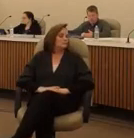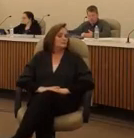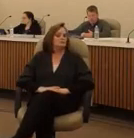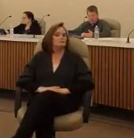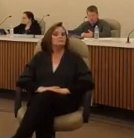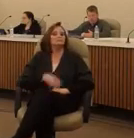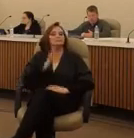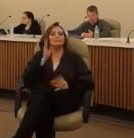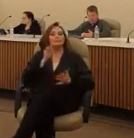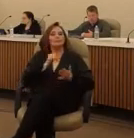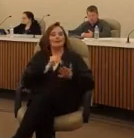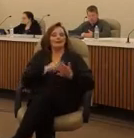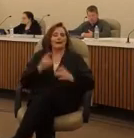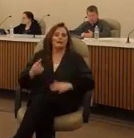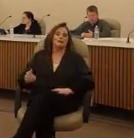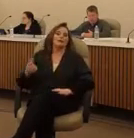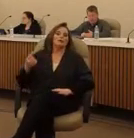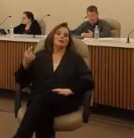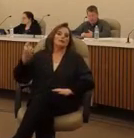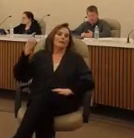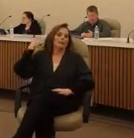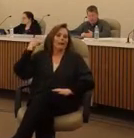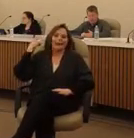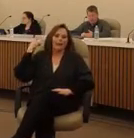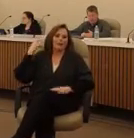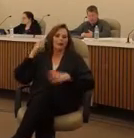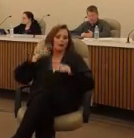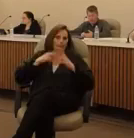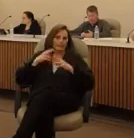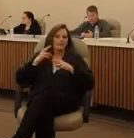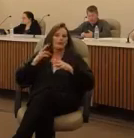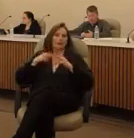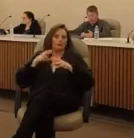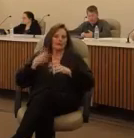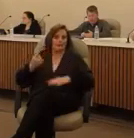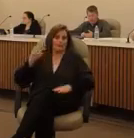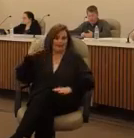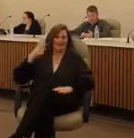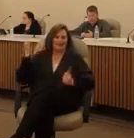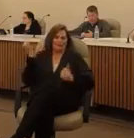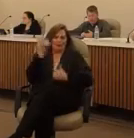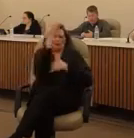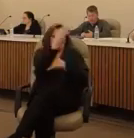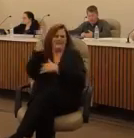and again, to the back, there's really, it's all trees. The nearest